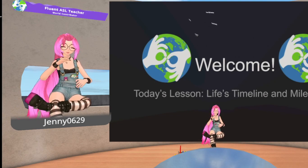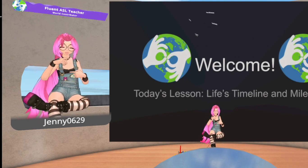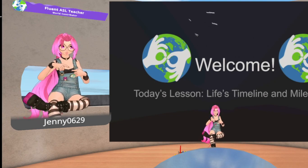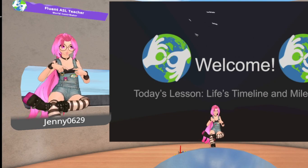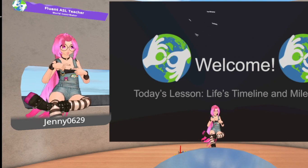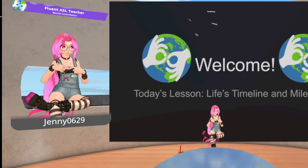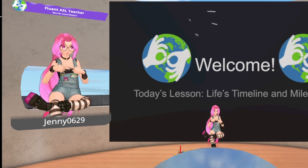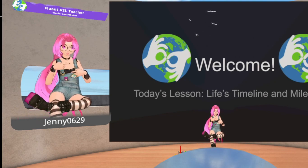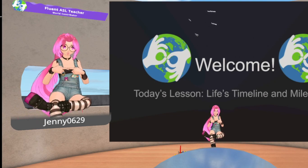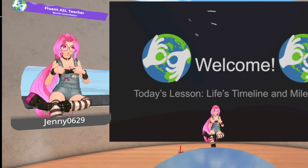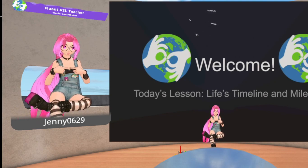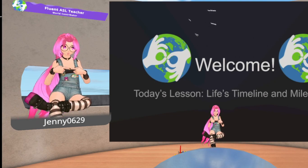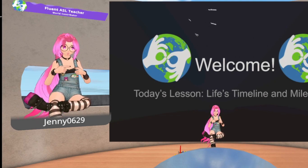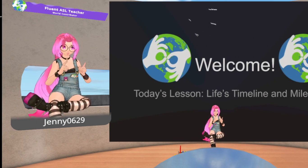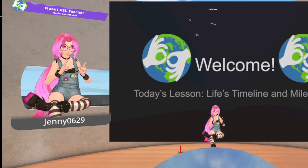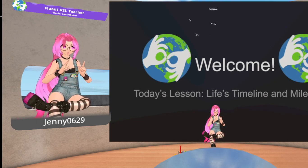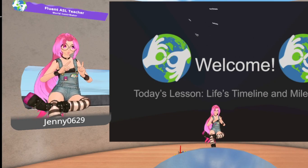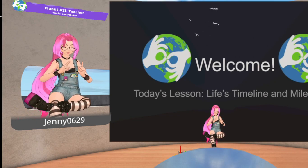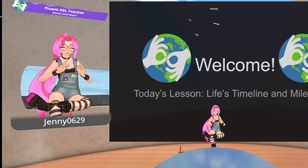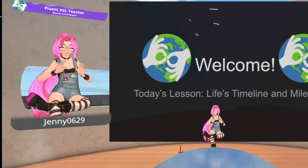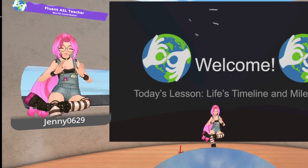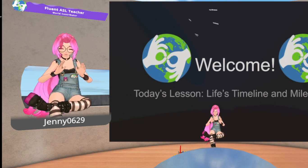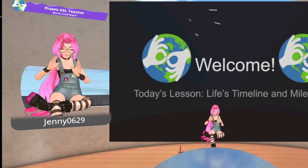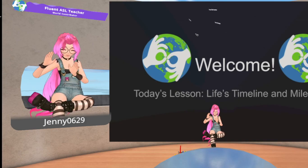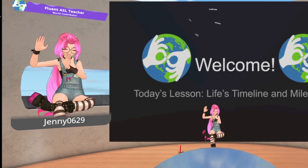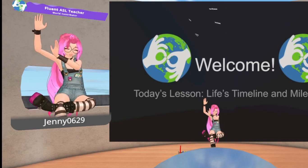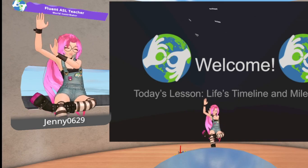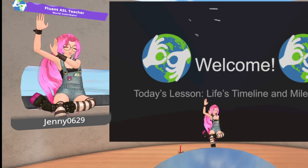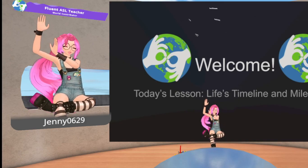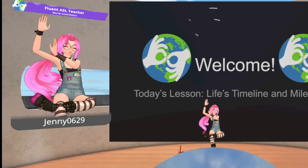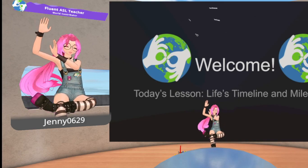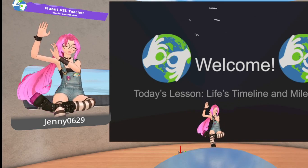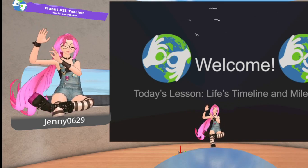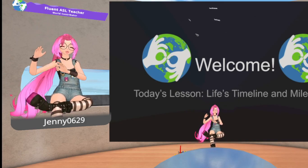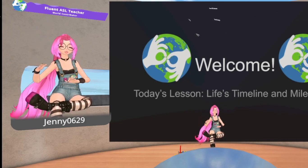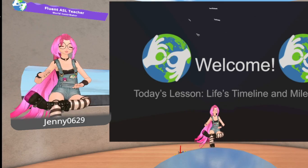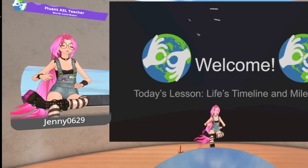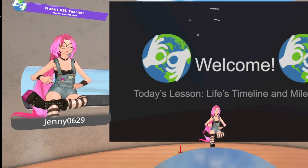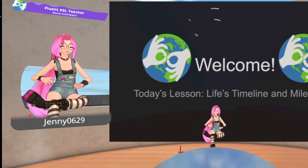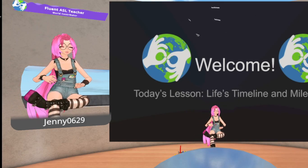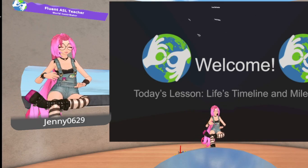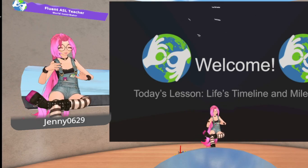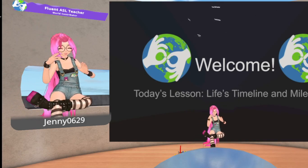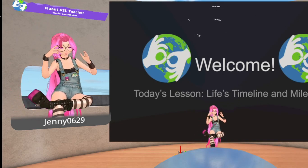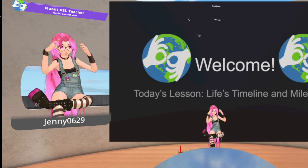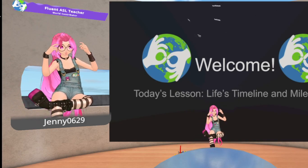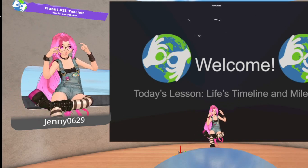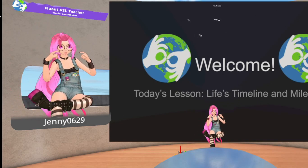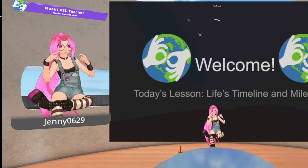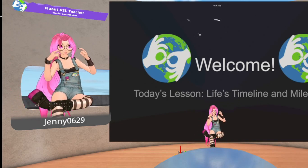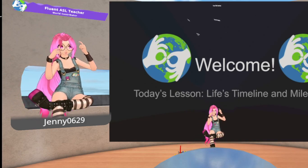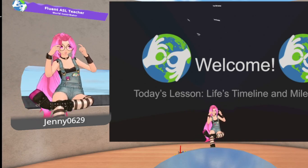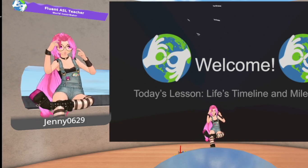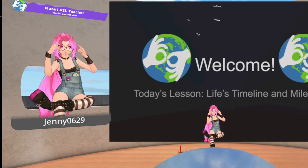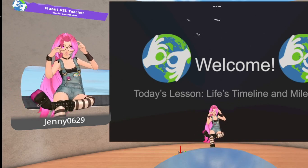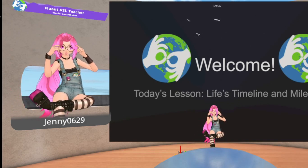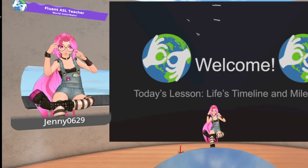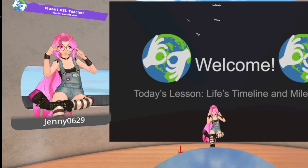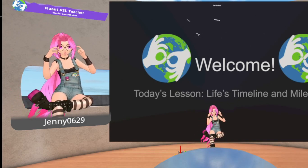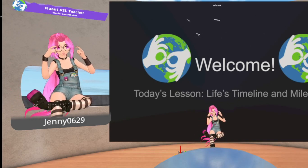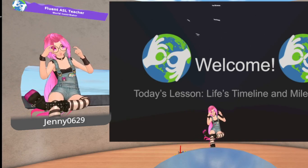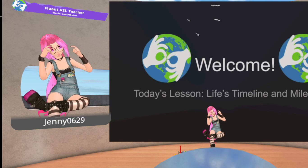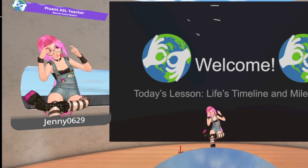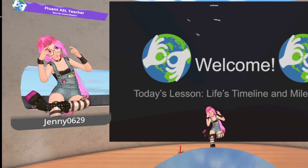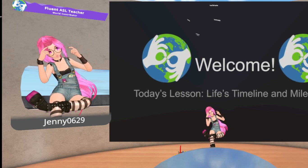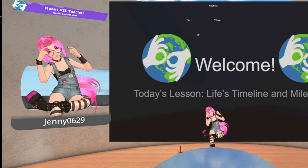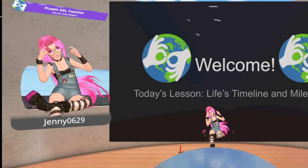that. But you can't do that in sign. You're not going to put your sign up higher. So the way that you show that is with your face. So